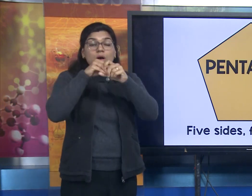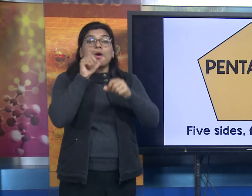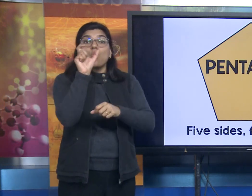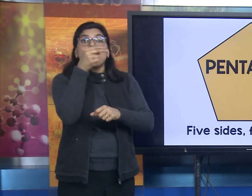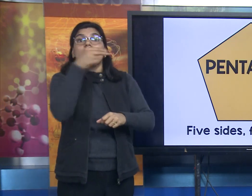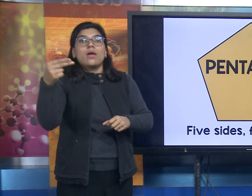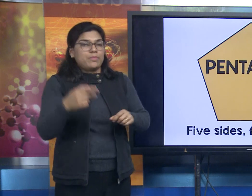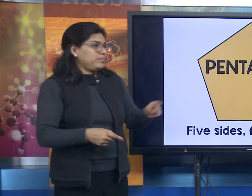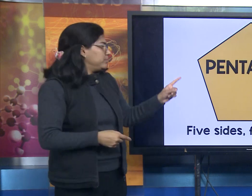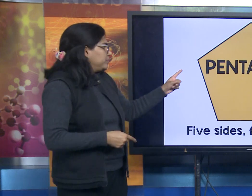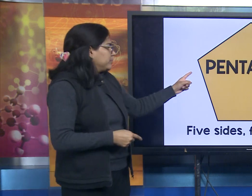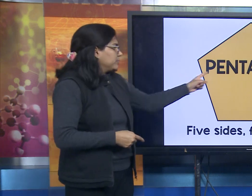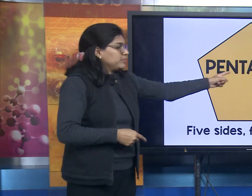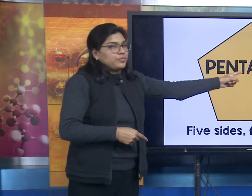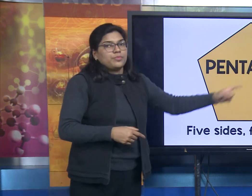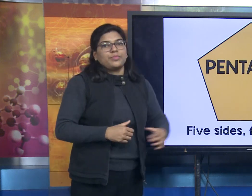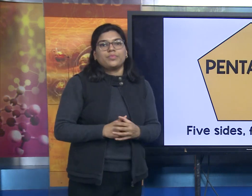because the sides are 5 and there are